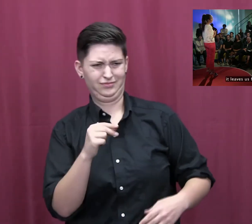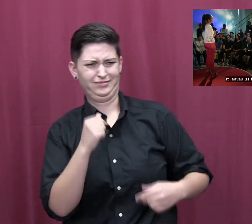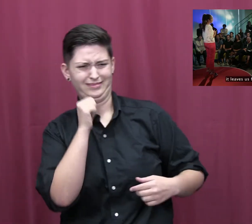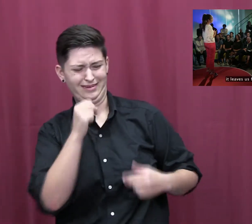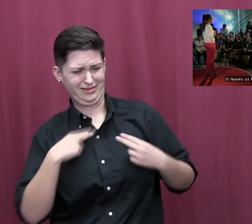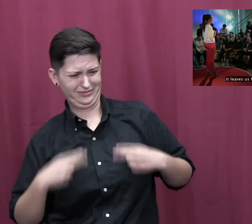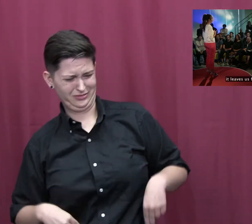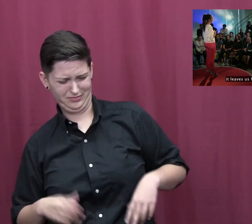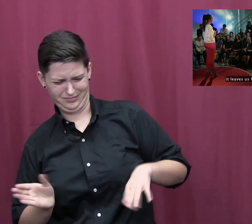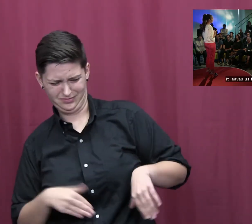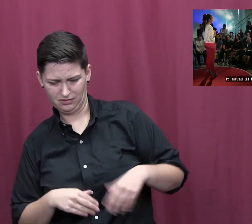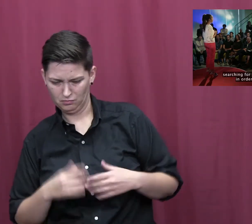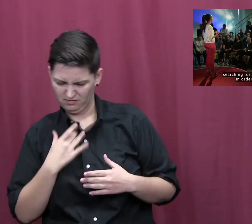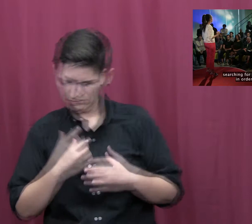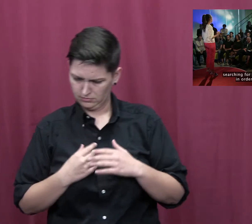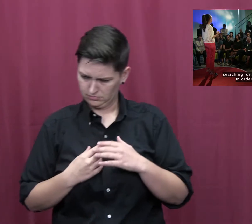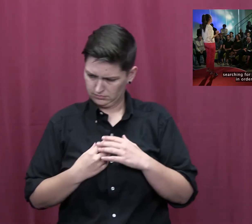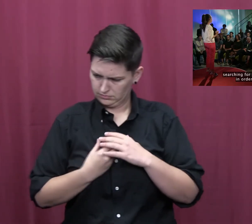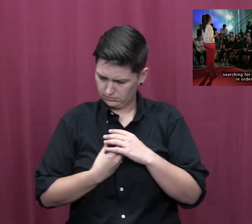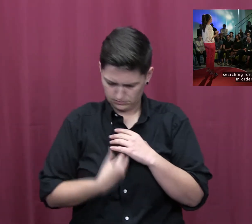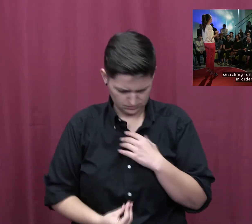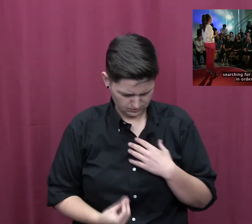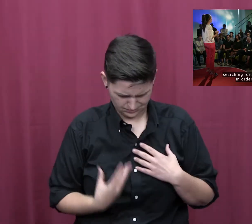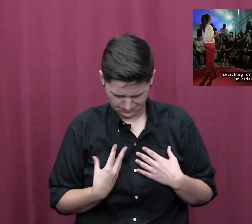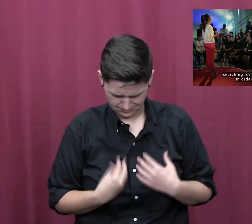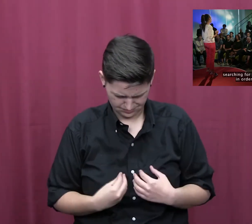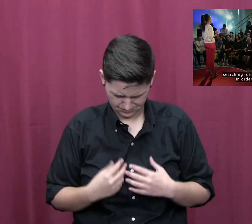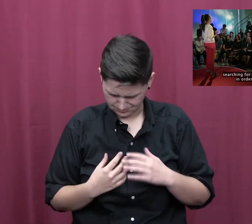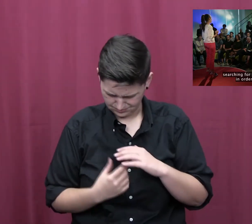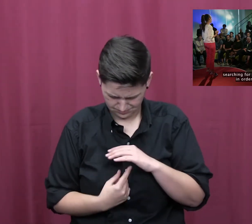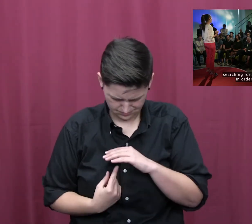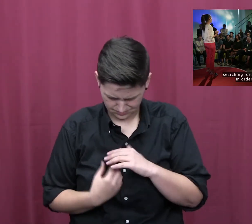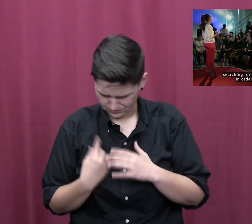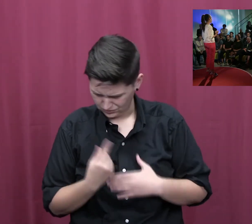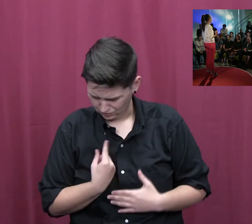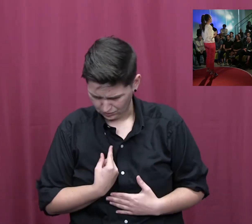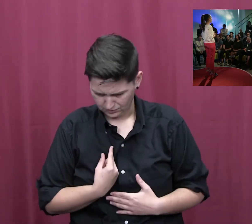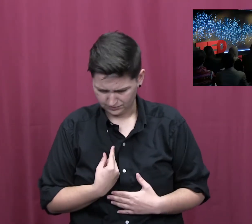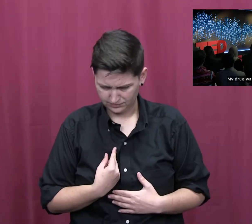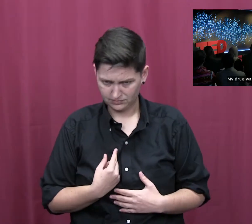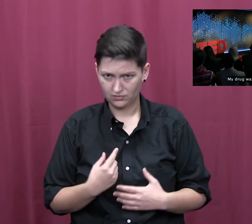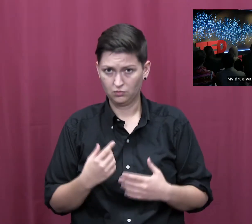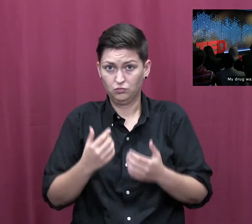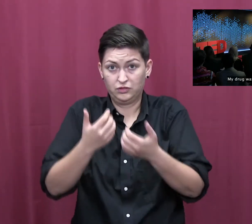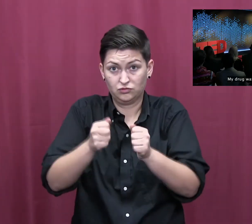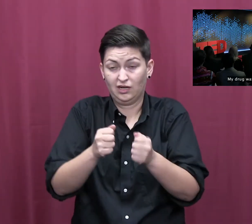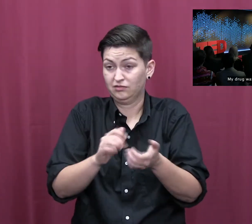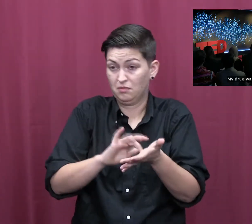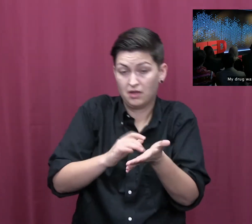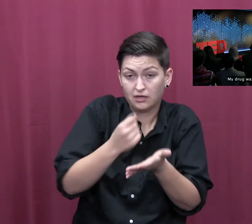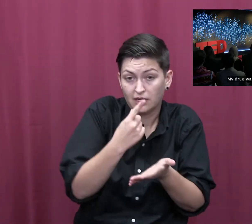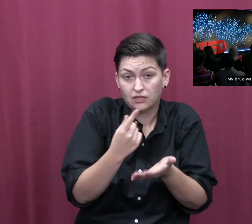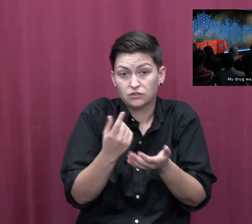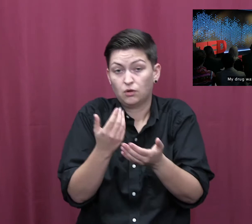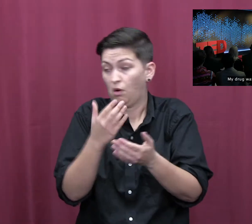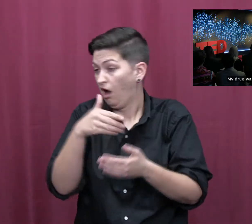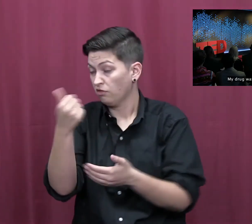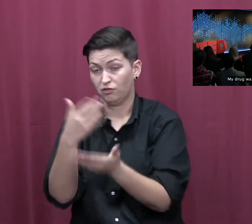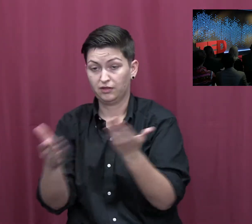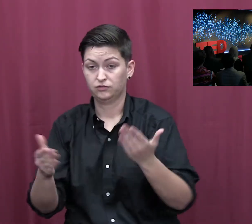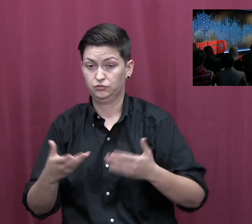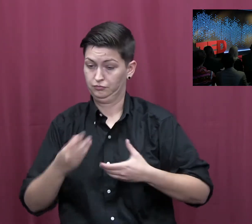us feeling empty inside, searching for ways to self-medicate in order to fill the void. My drug was high